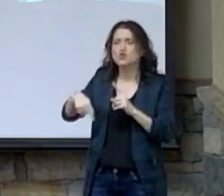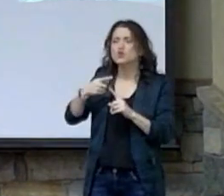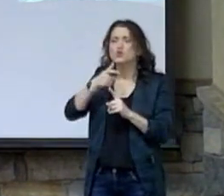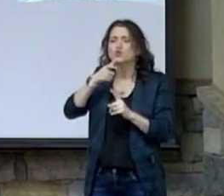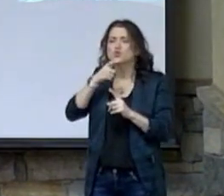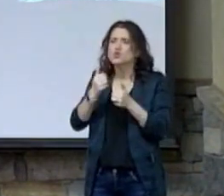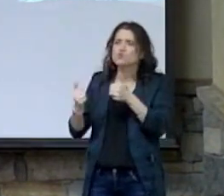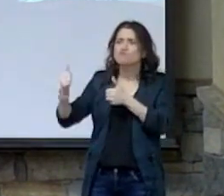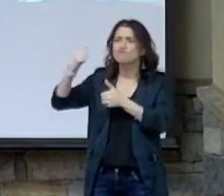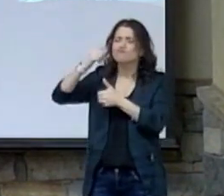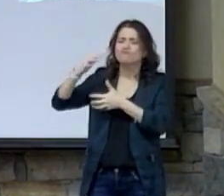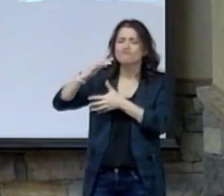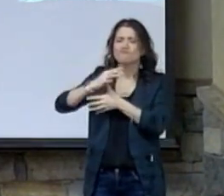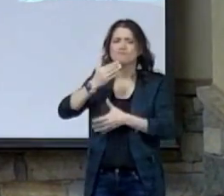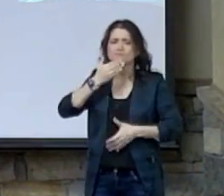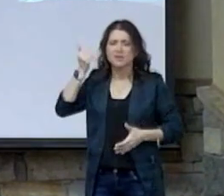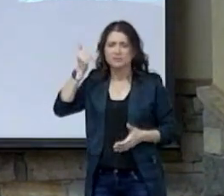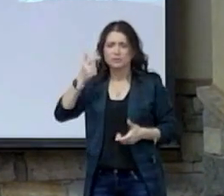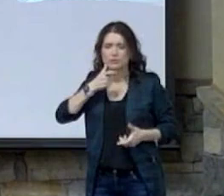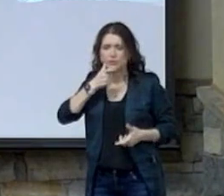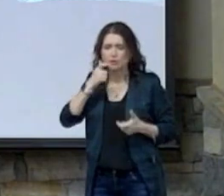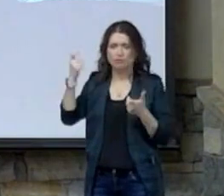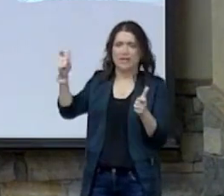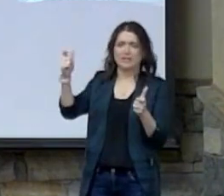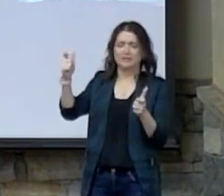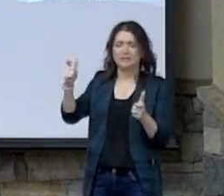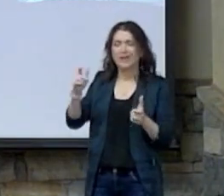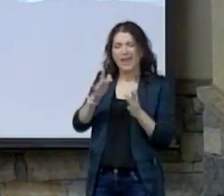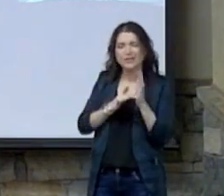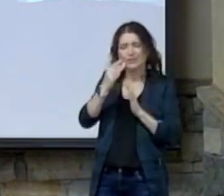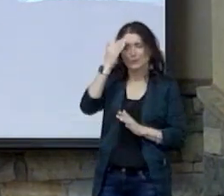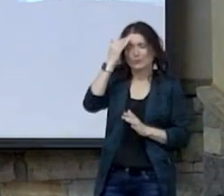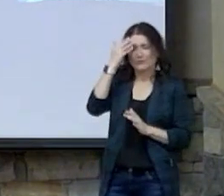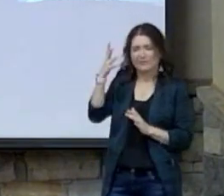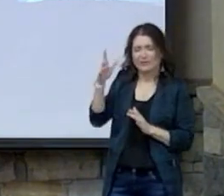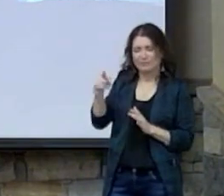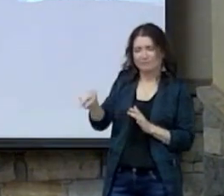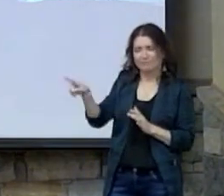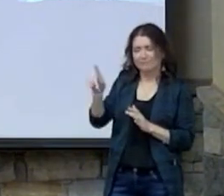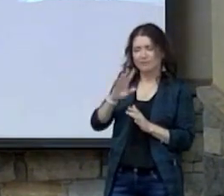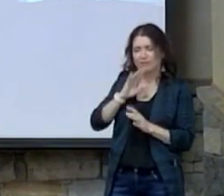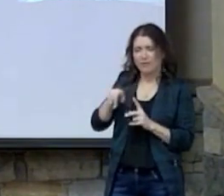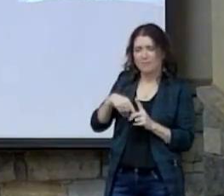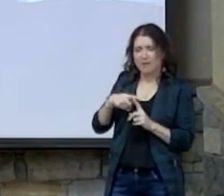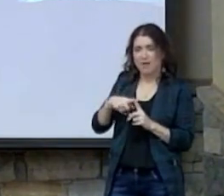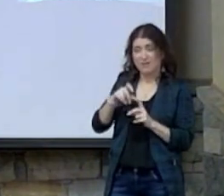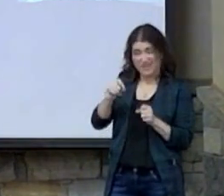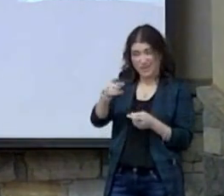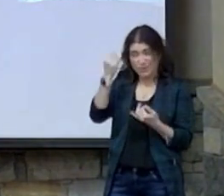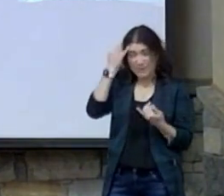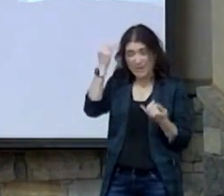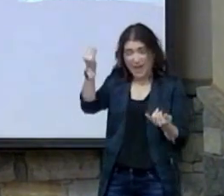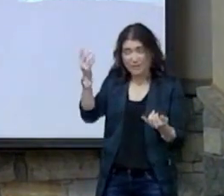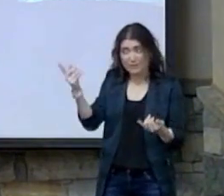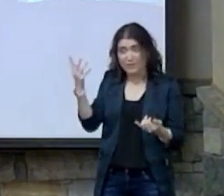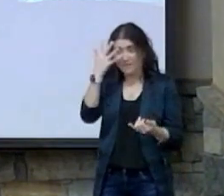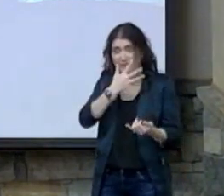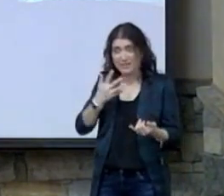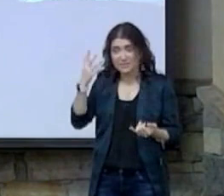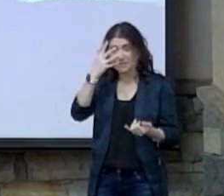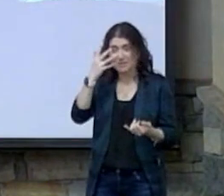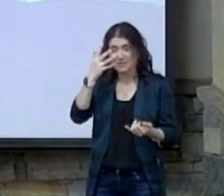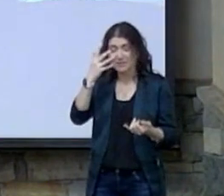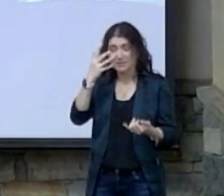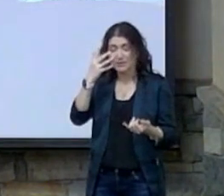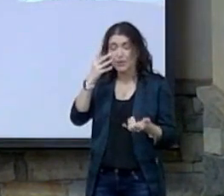the greatest. But Jesus already knew. He knew what they had been talking about. Can you imagine their faces here when Jesus